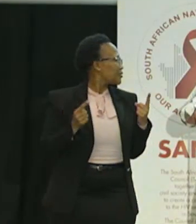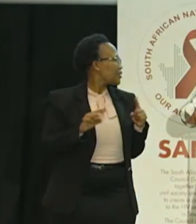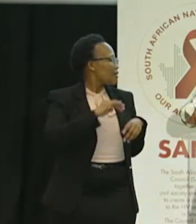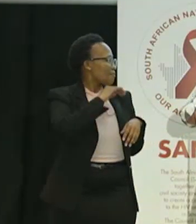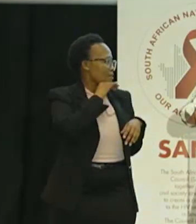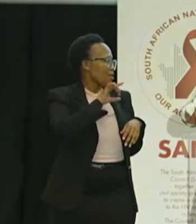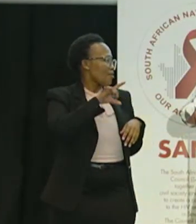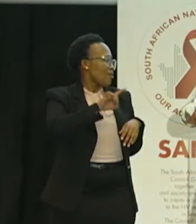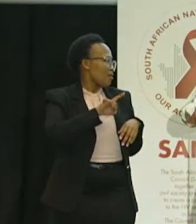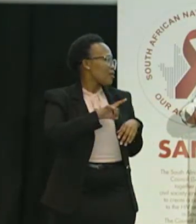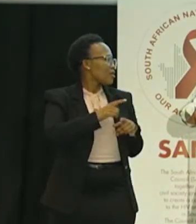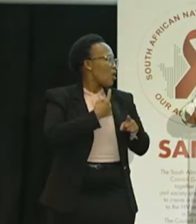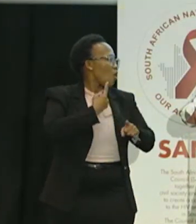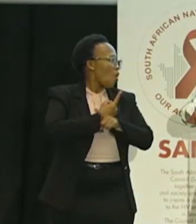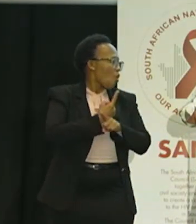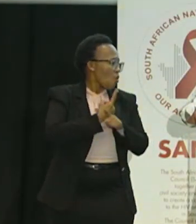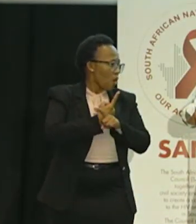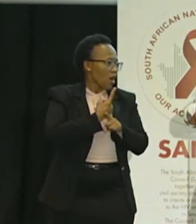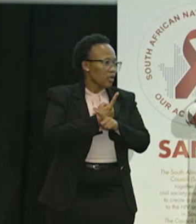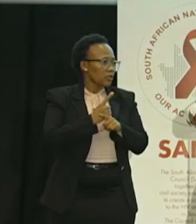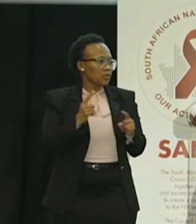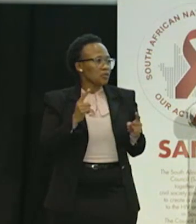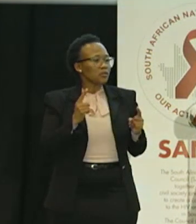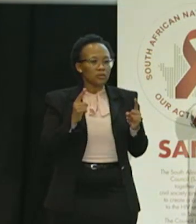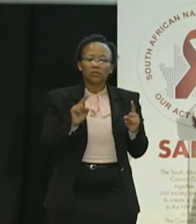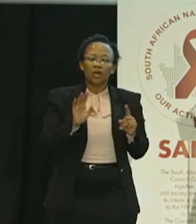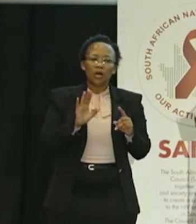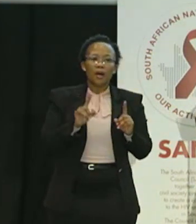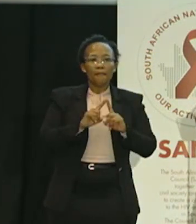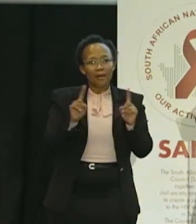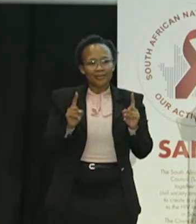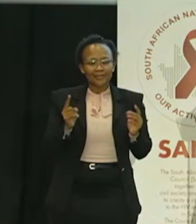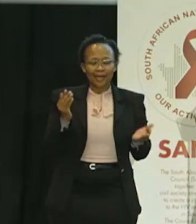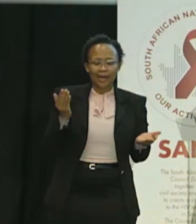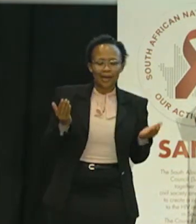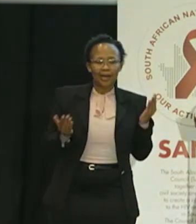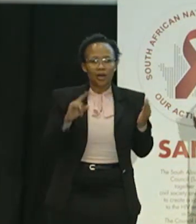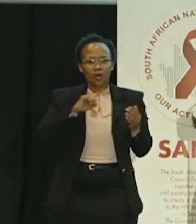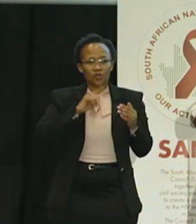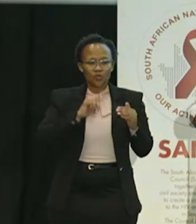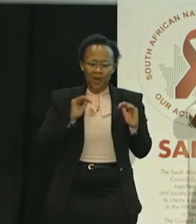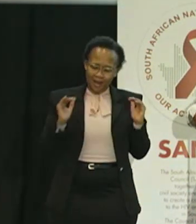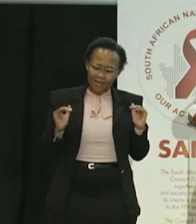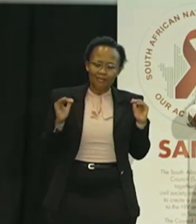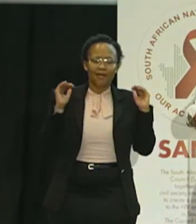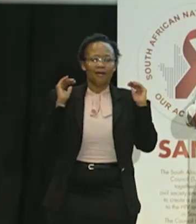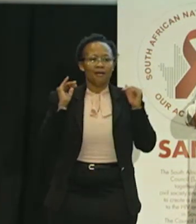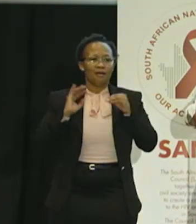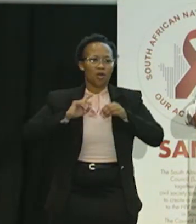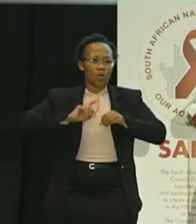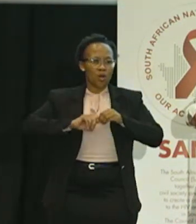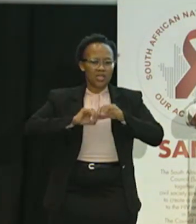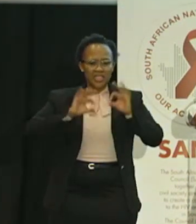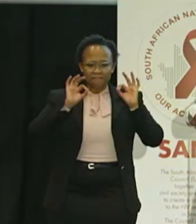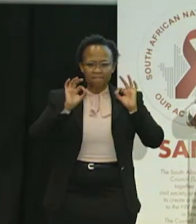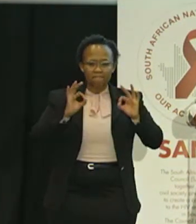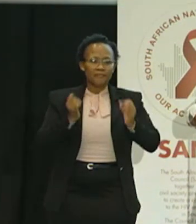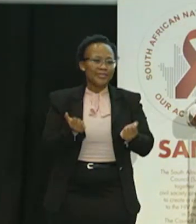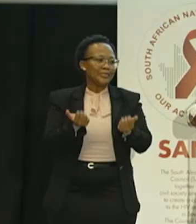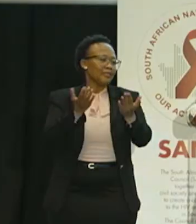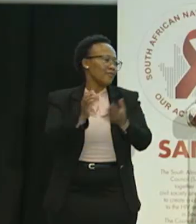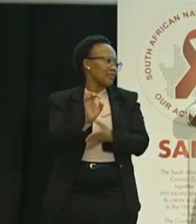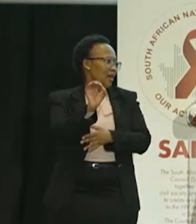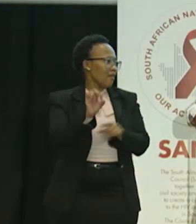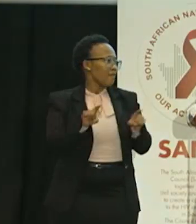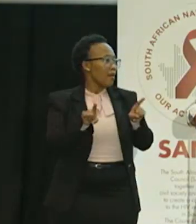It just means that they're not scalable, they're expensive, they provide high quality services, but we limit it to our